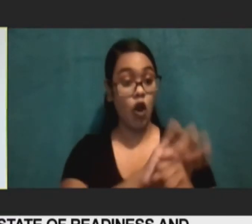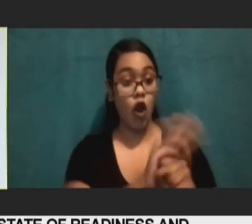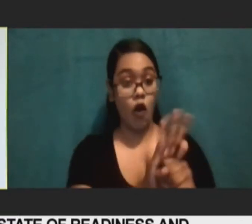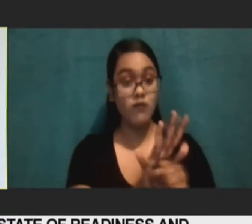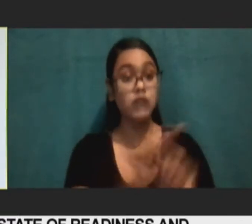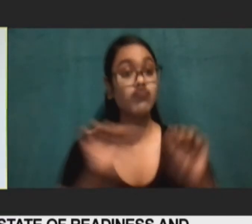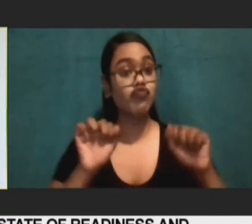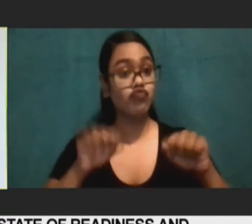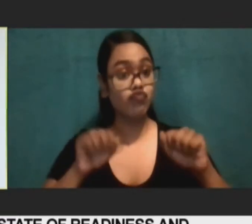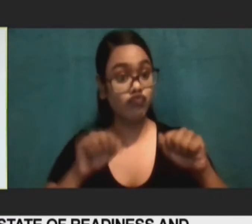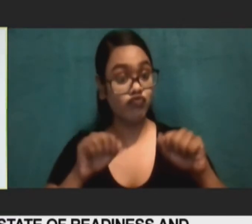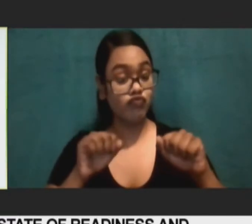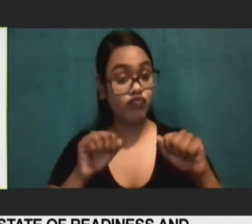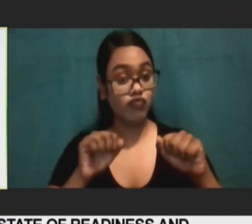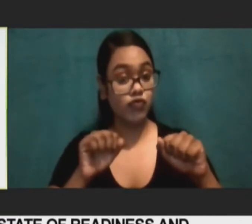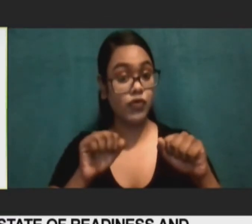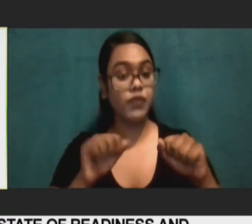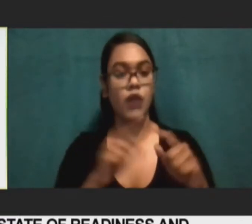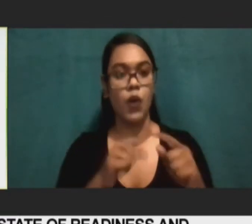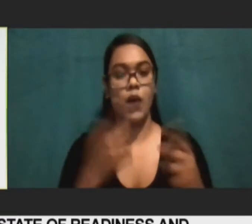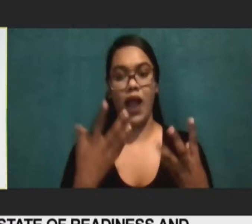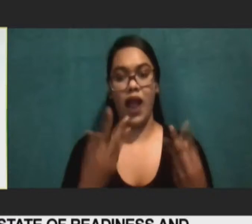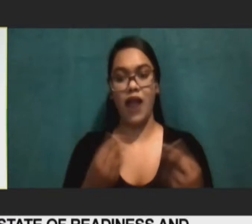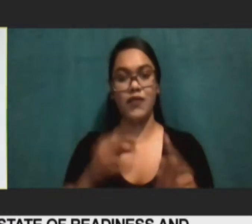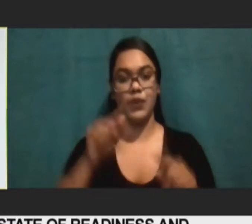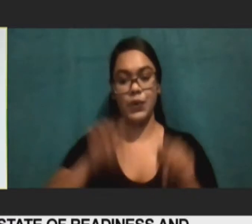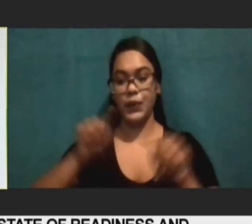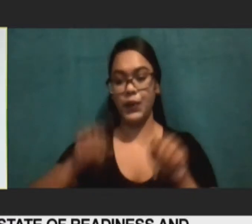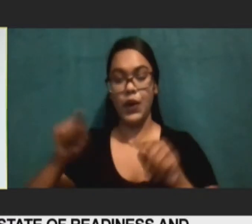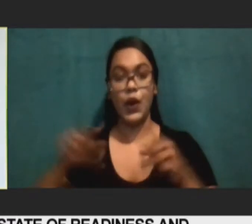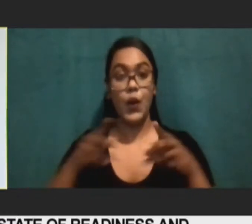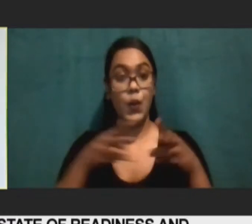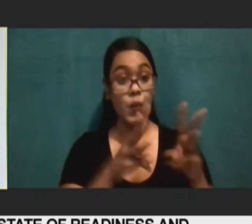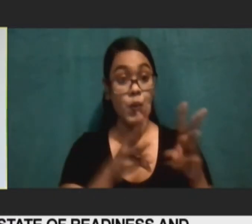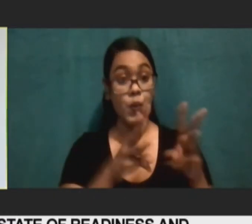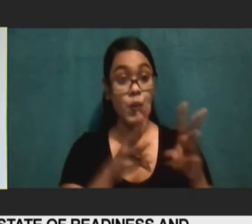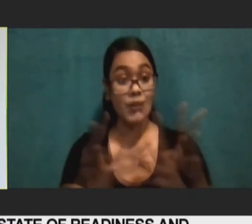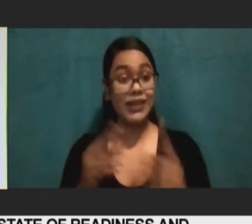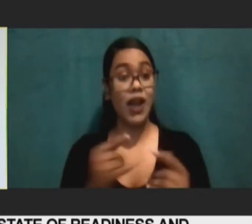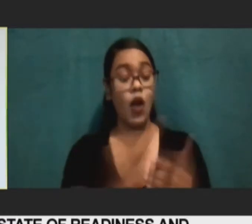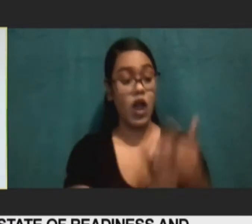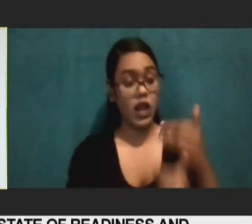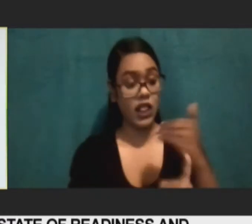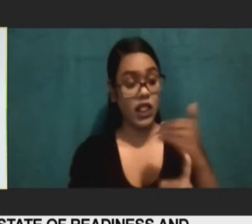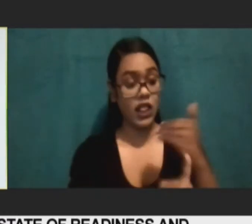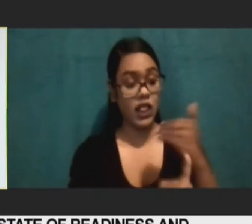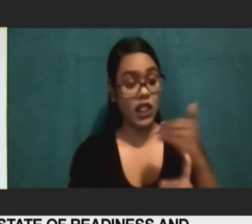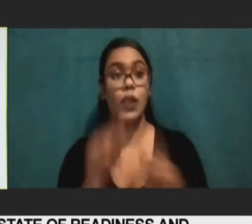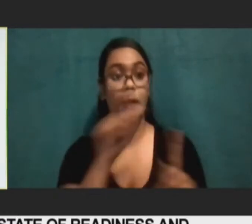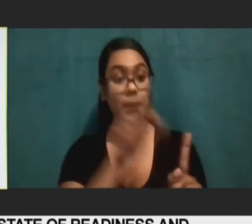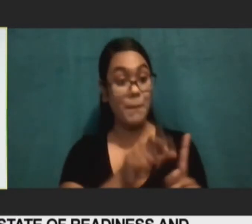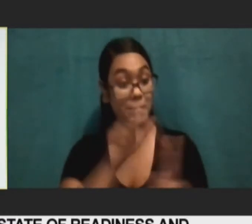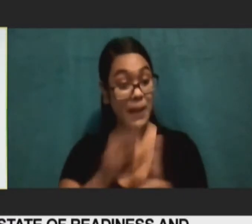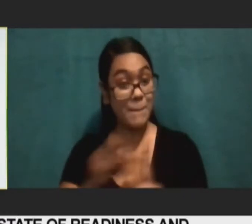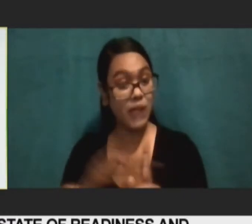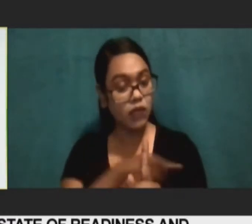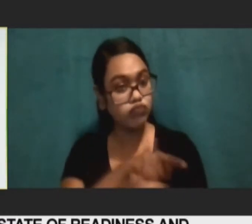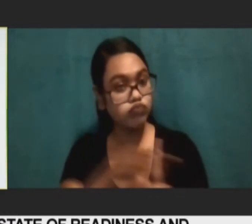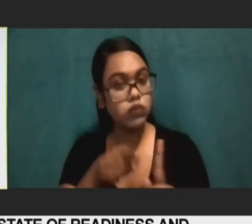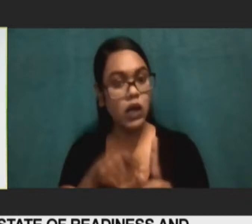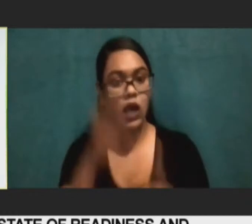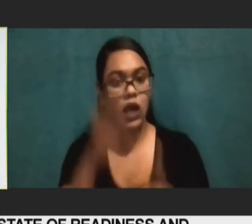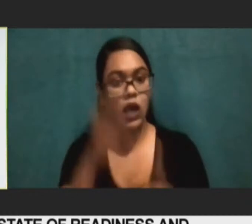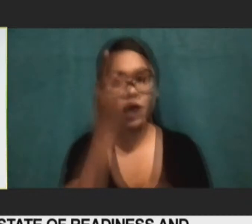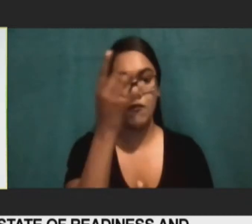in terms of when patients come into our facilities, we're dealing with individuals. Of course, the information we have received from